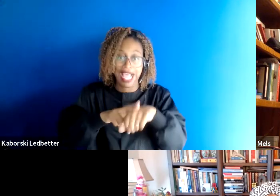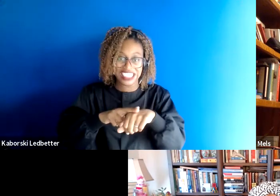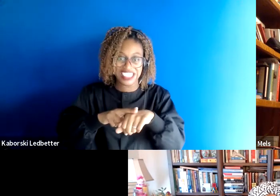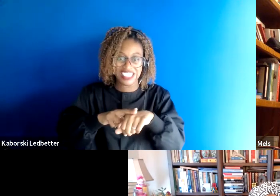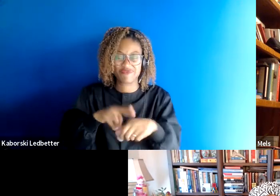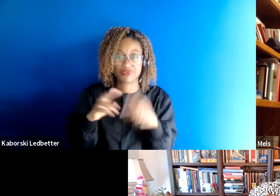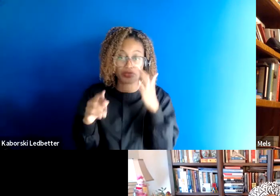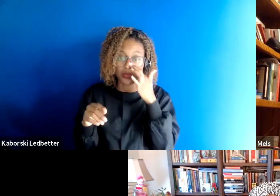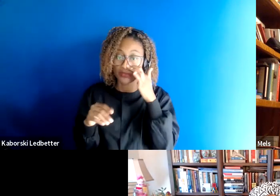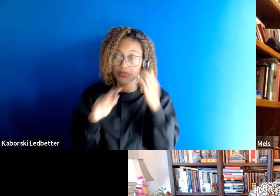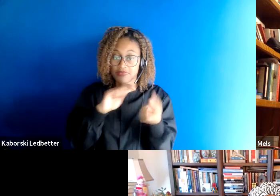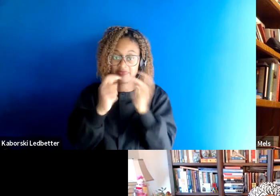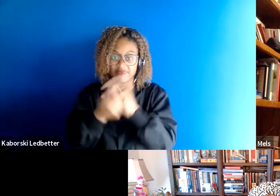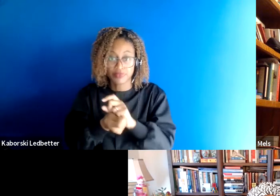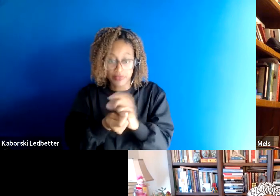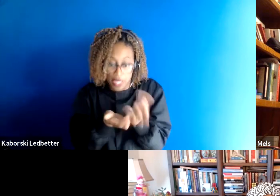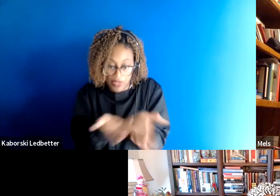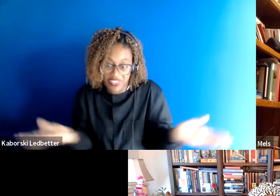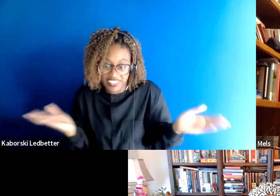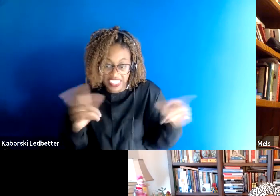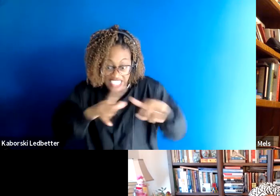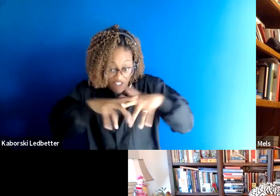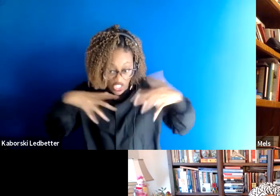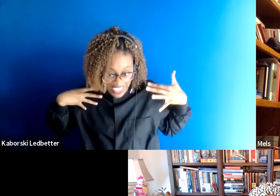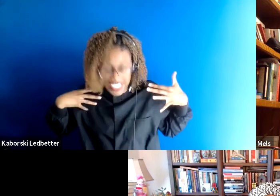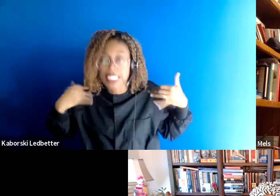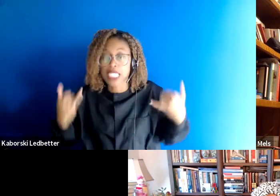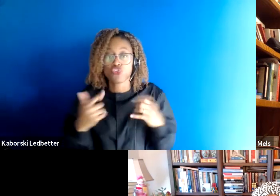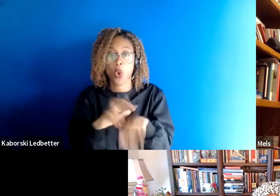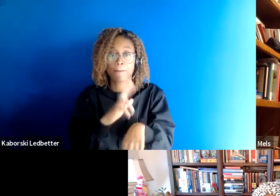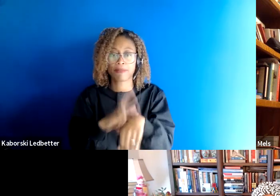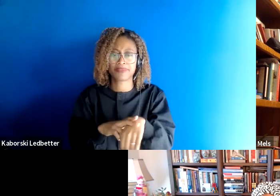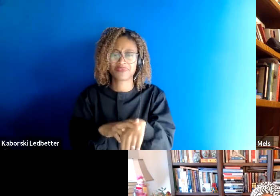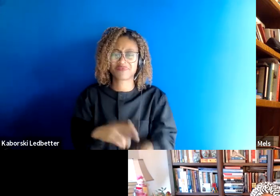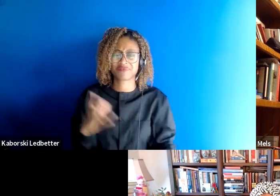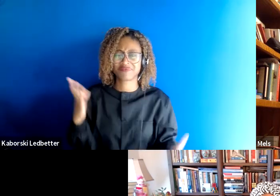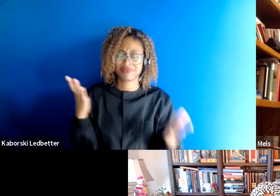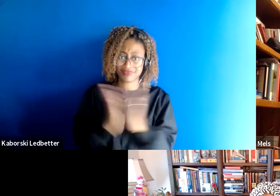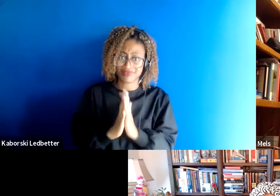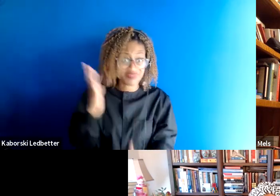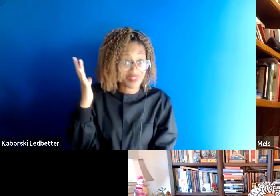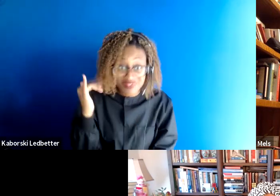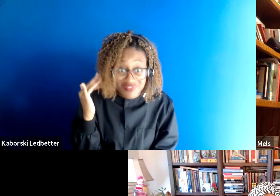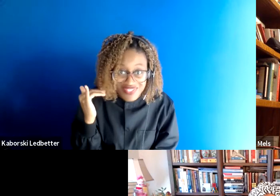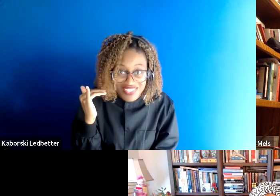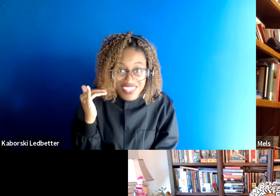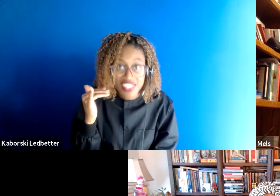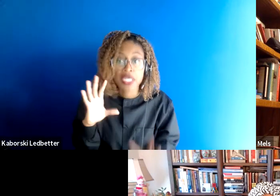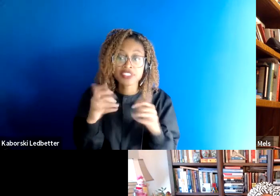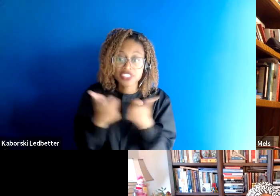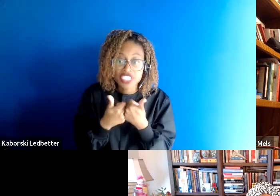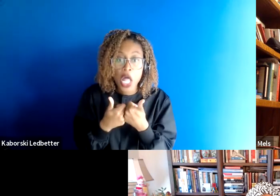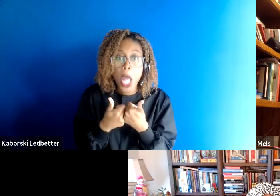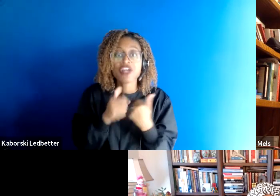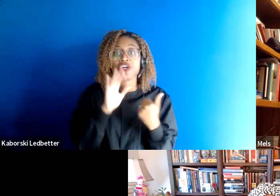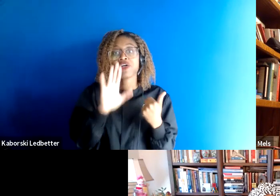I was sharing with my heritage, that to ask why again, to challenge the status